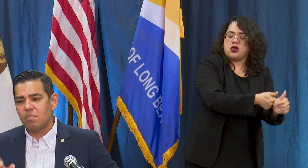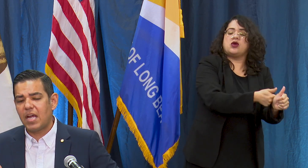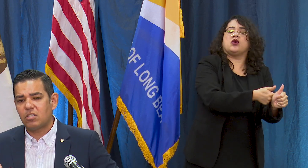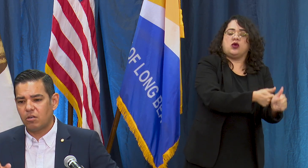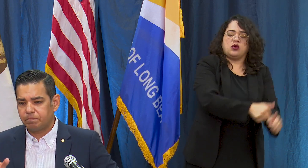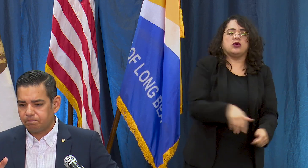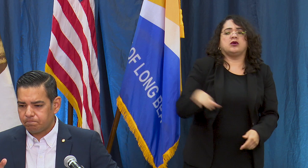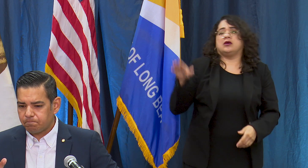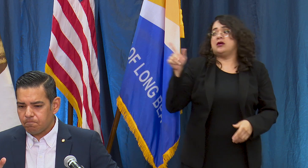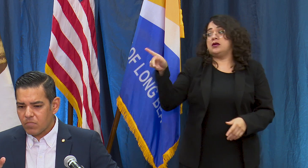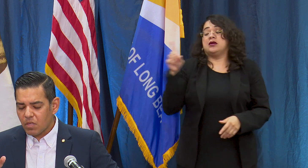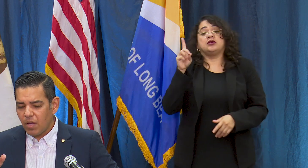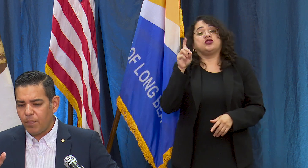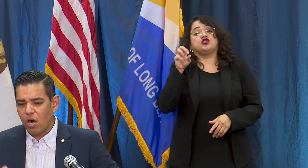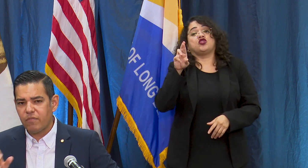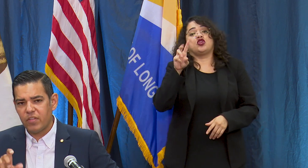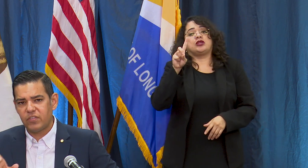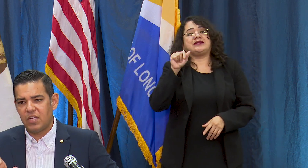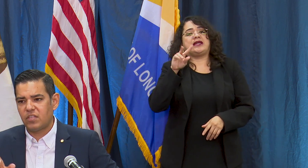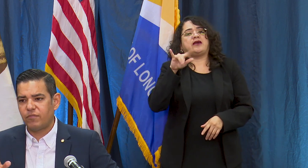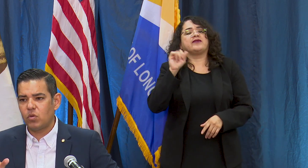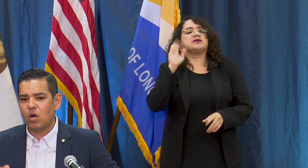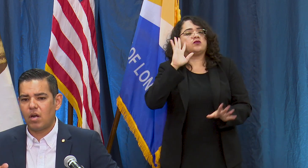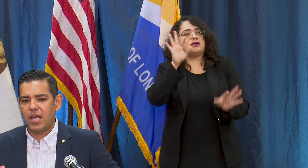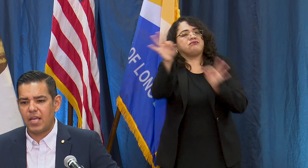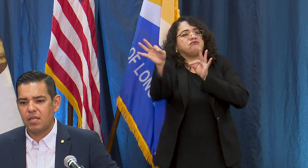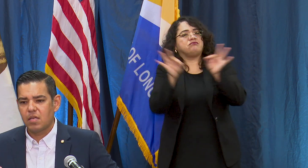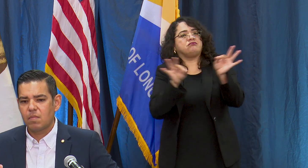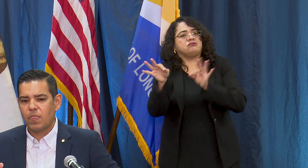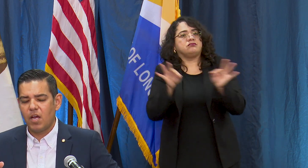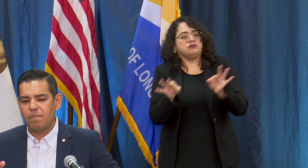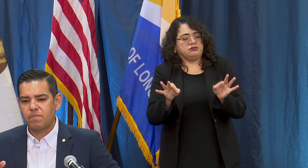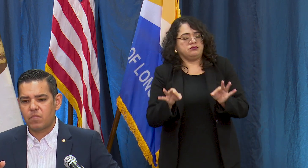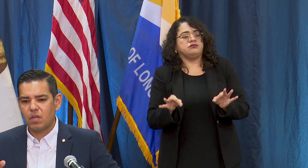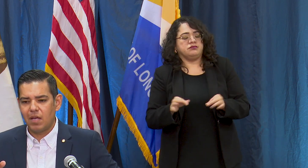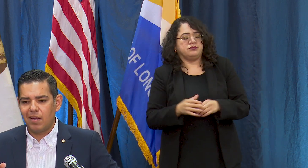as a reminder, part of this is if you are a